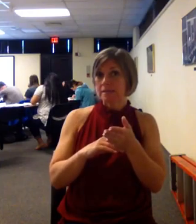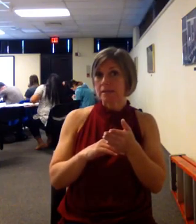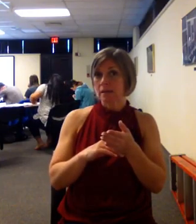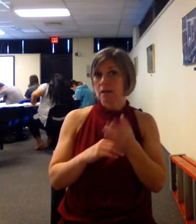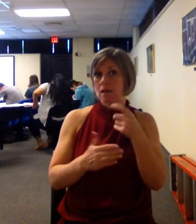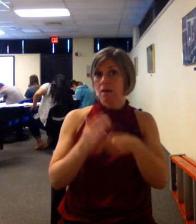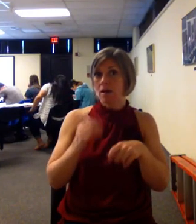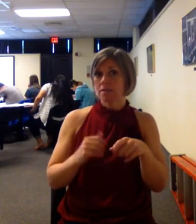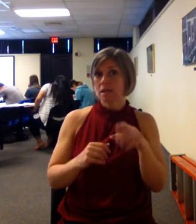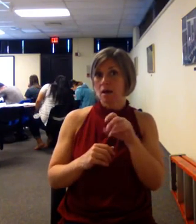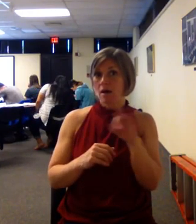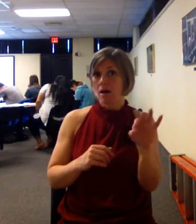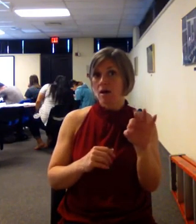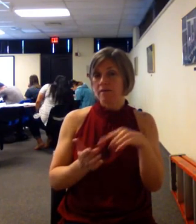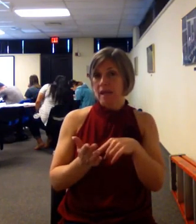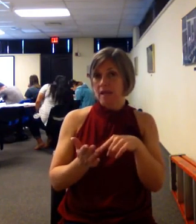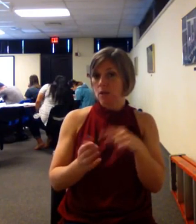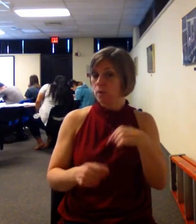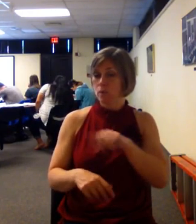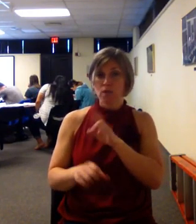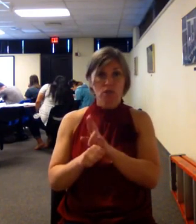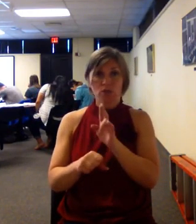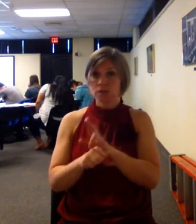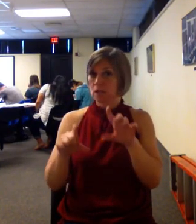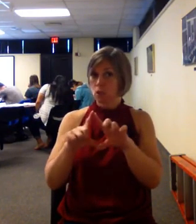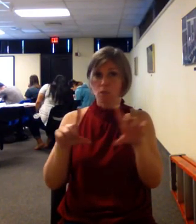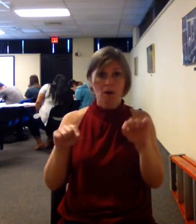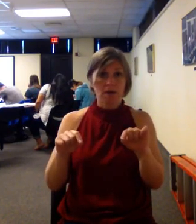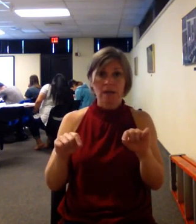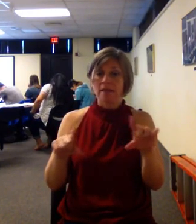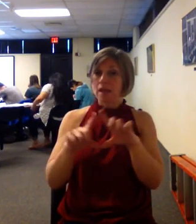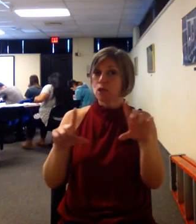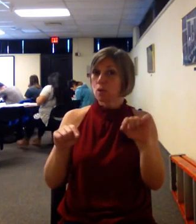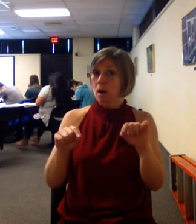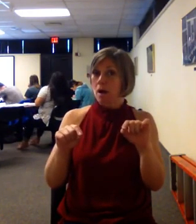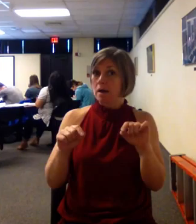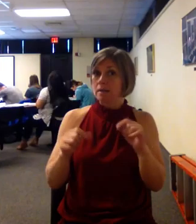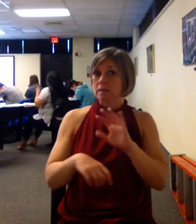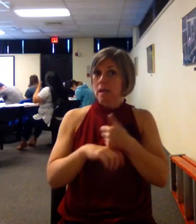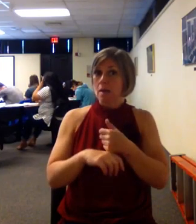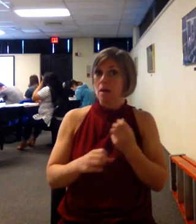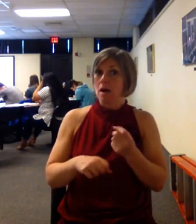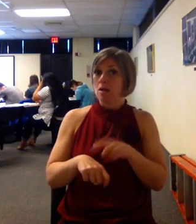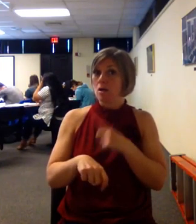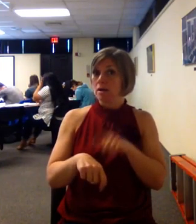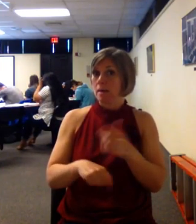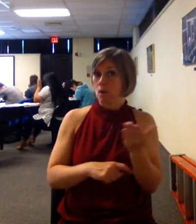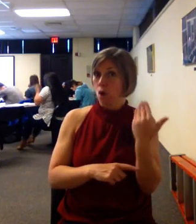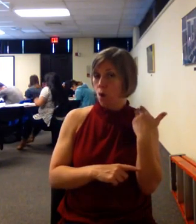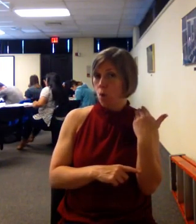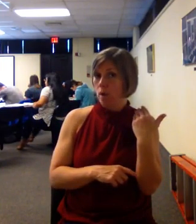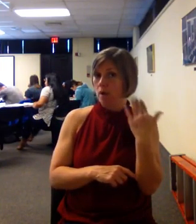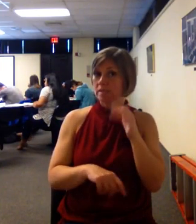8.25. We wouldn't use the coupon. Because remember, the coupon was established a long time ago. It was established when they issued